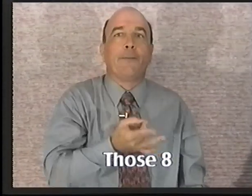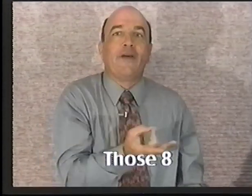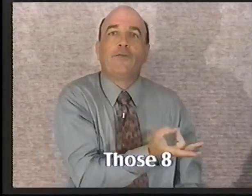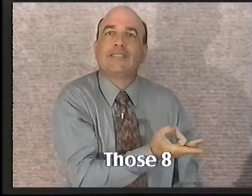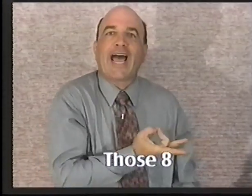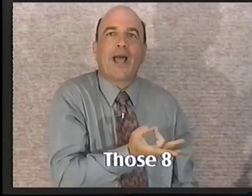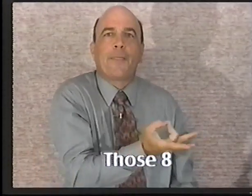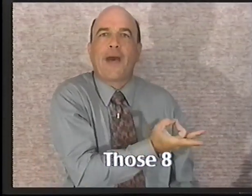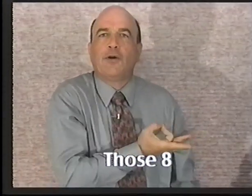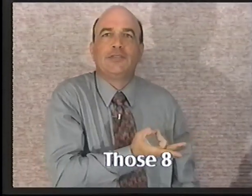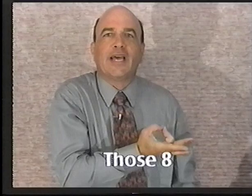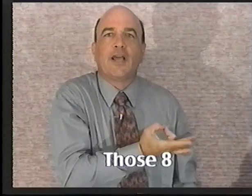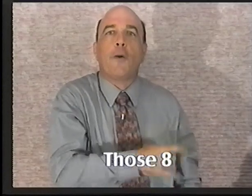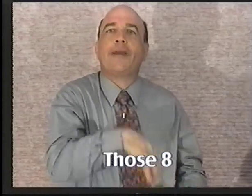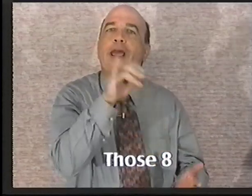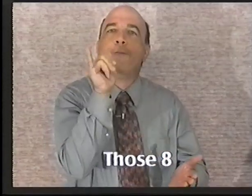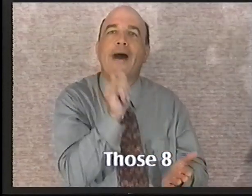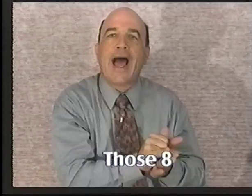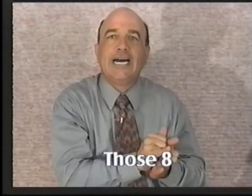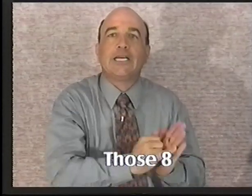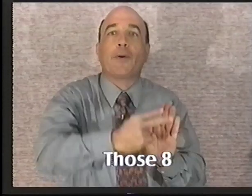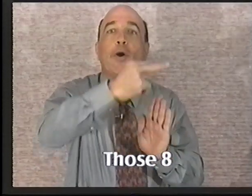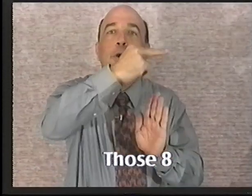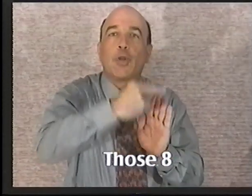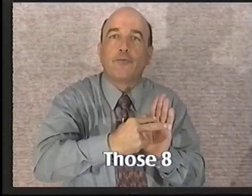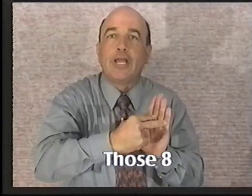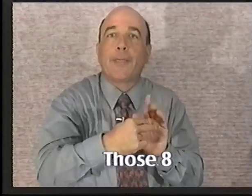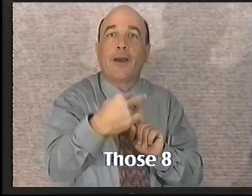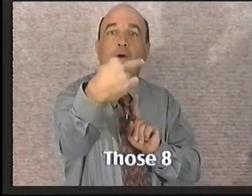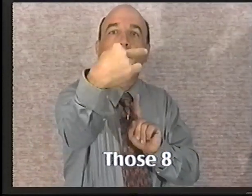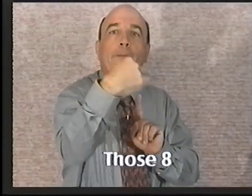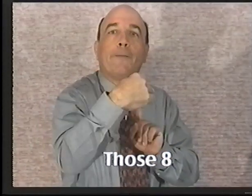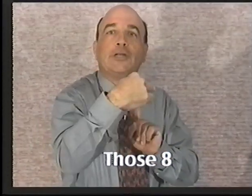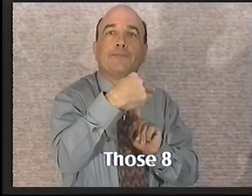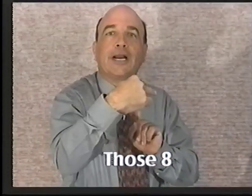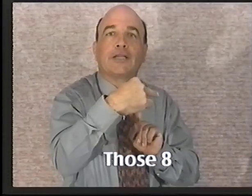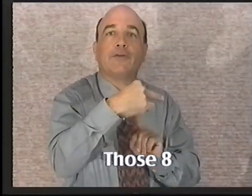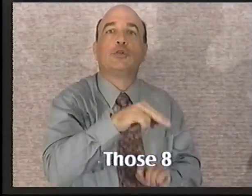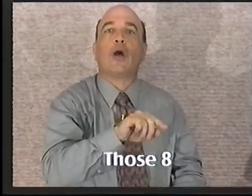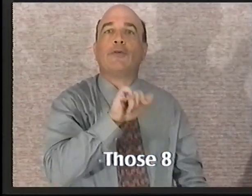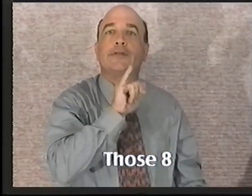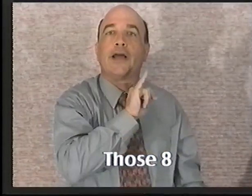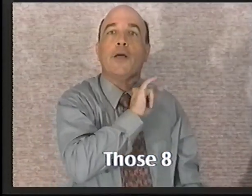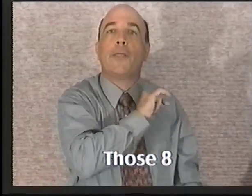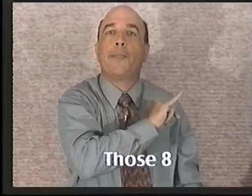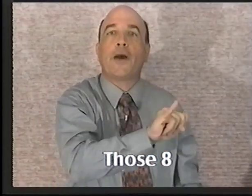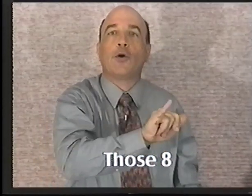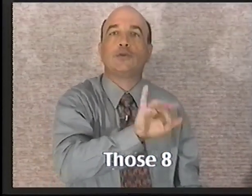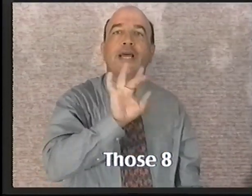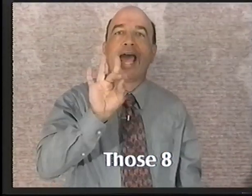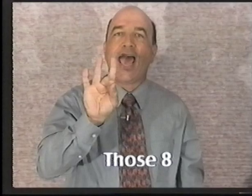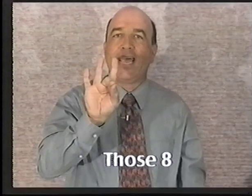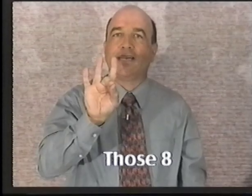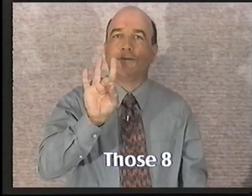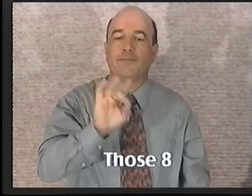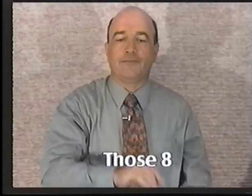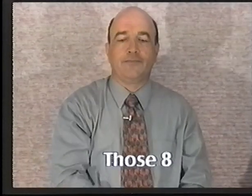you sign both 8, it would be impossible to read that from a perspective. So I would say both 8.